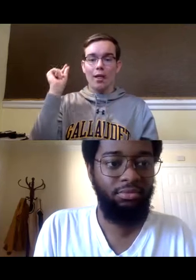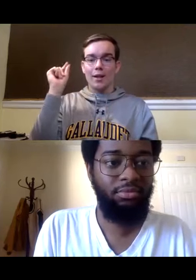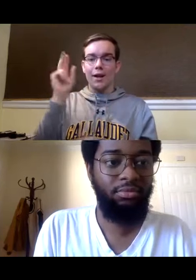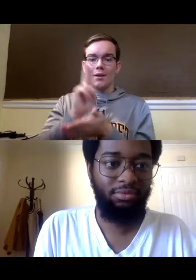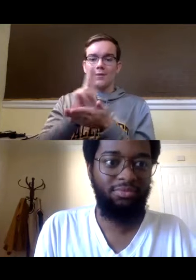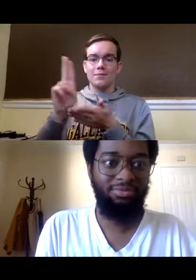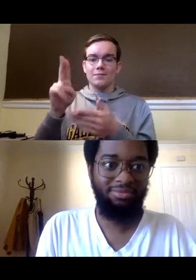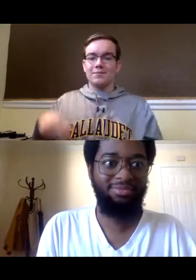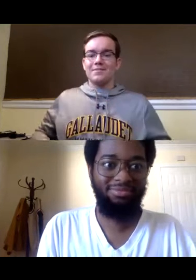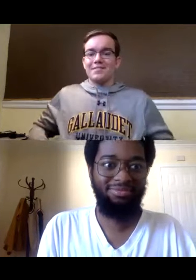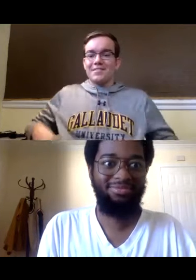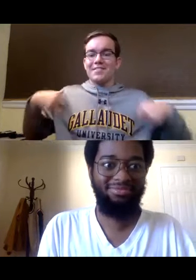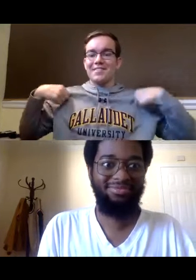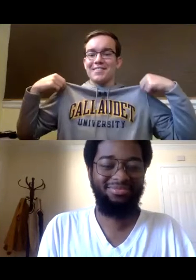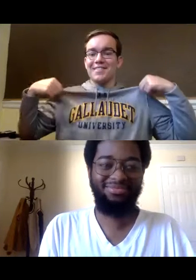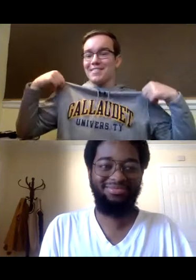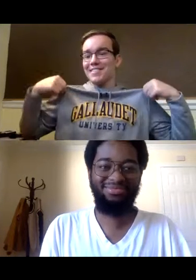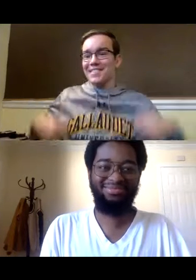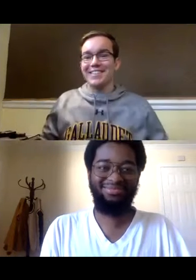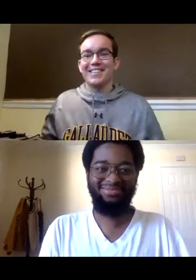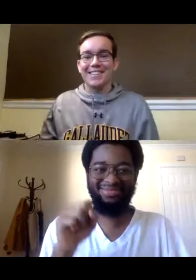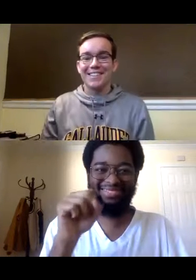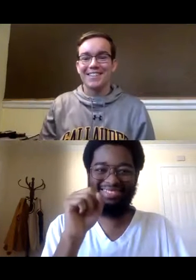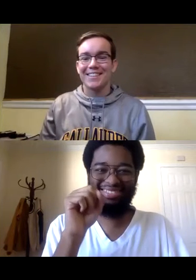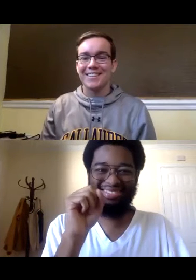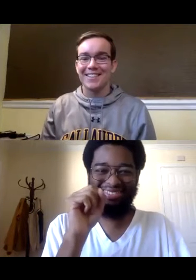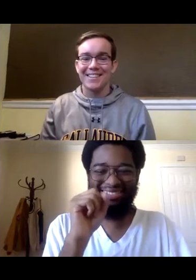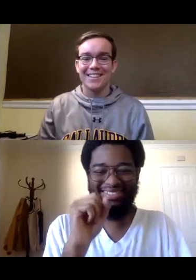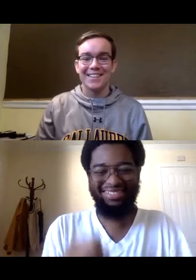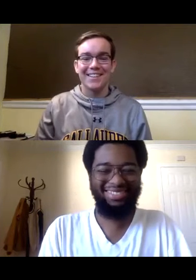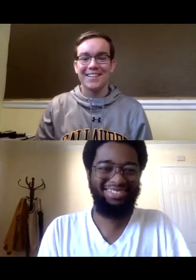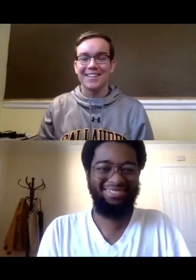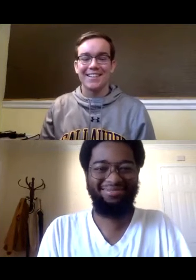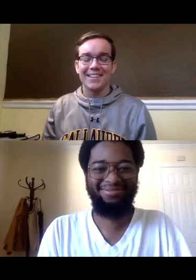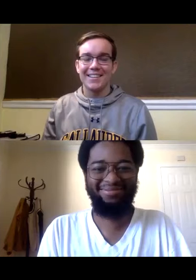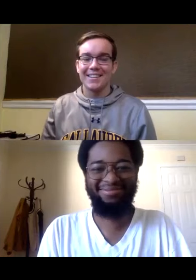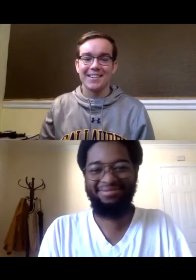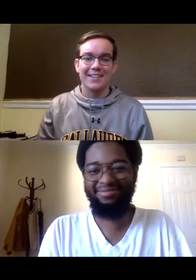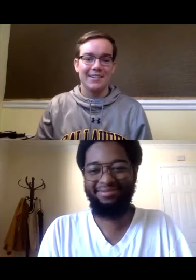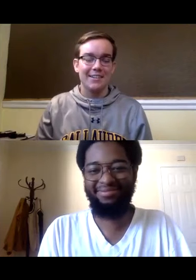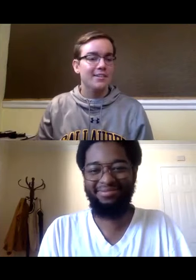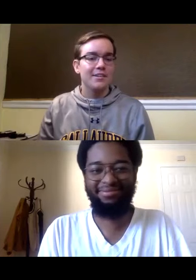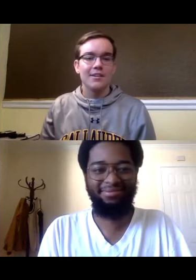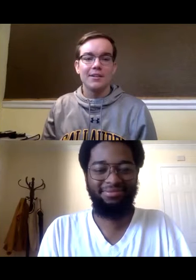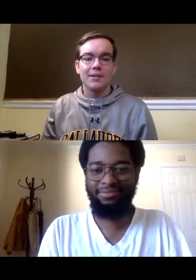The both of us attend Gallaudet University, as you can tell by the swag.